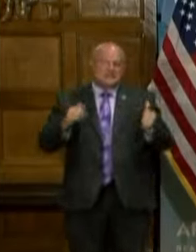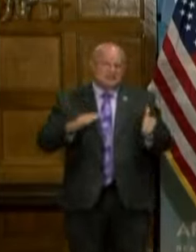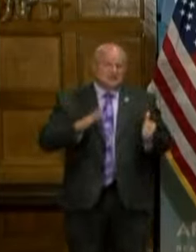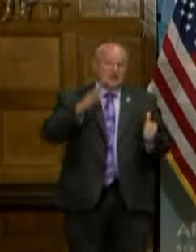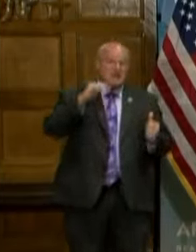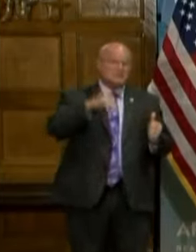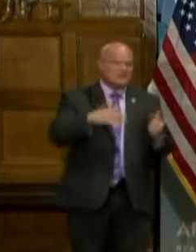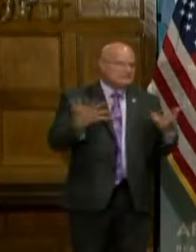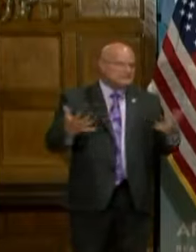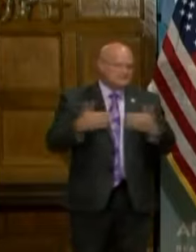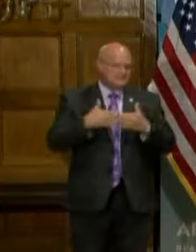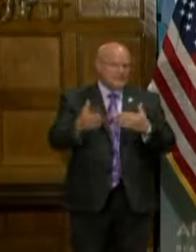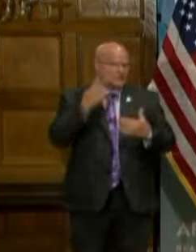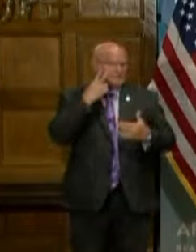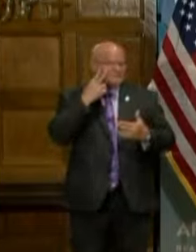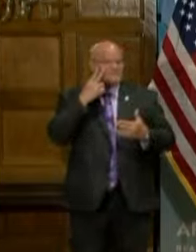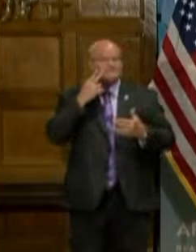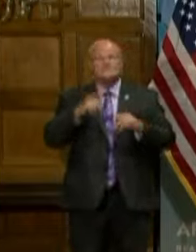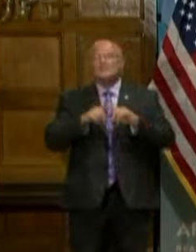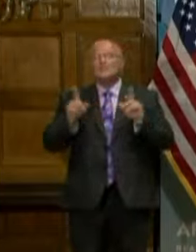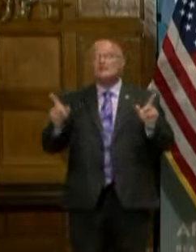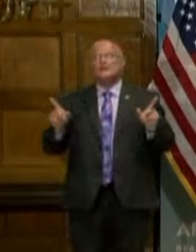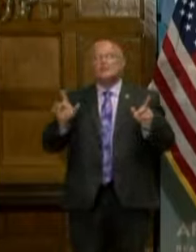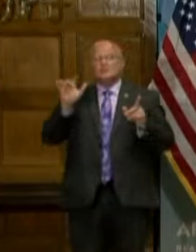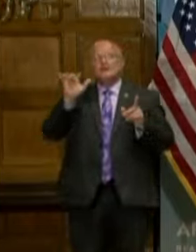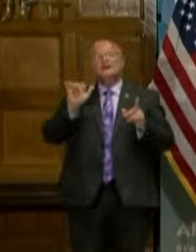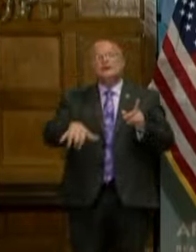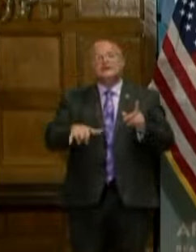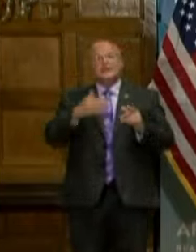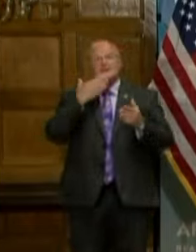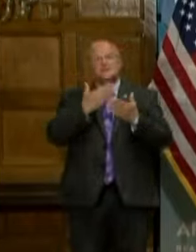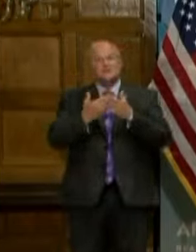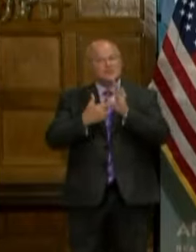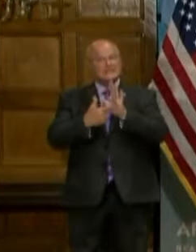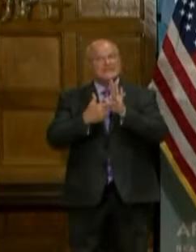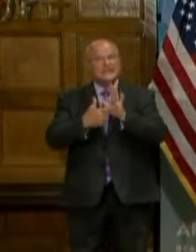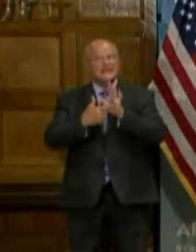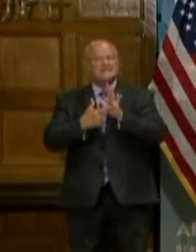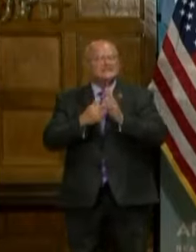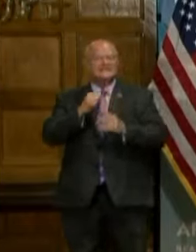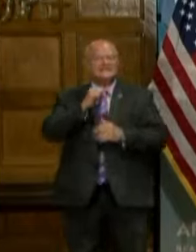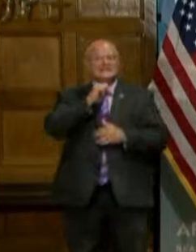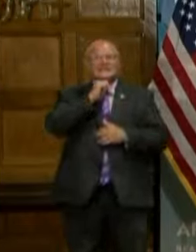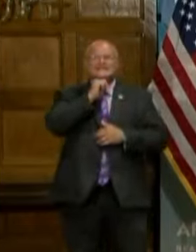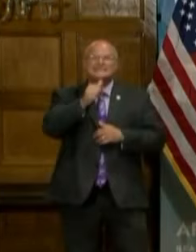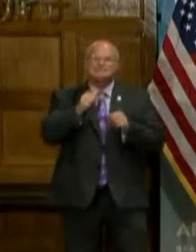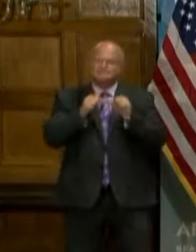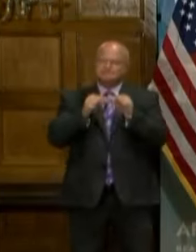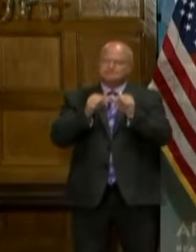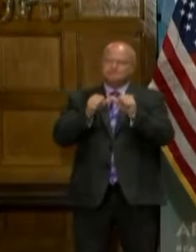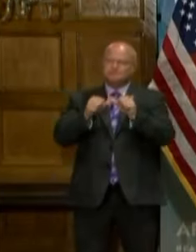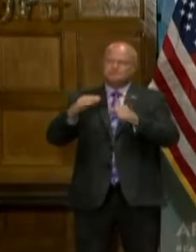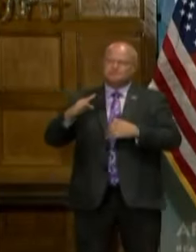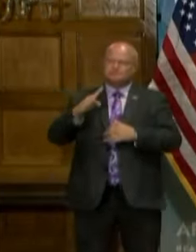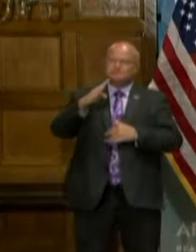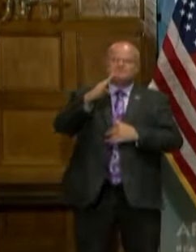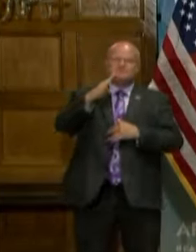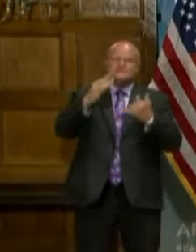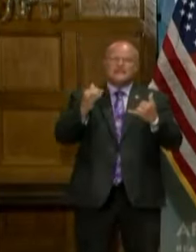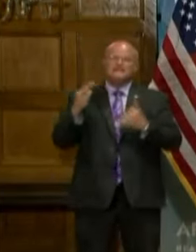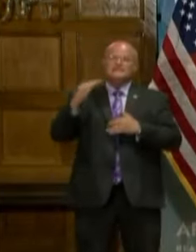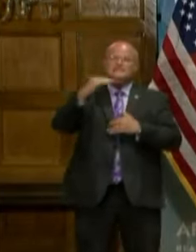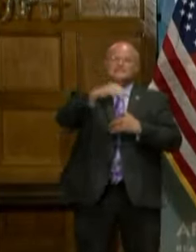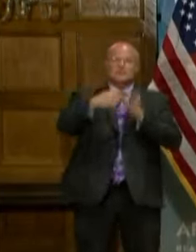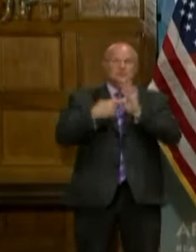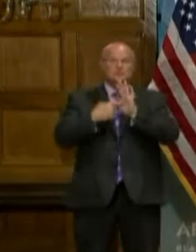go depending from here, we'll see, but that's a good indication. It's not continuing on that upward trend,